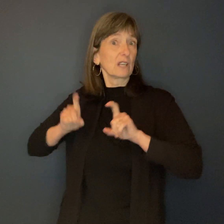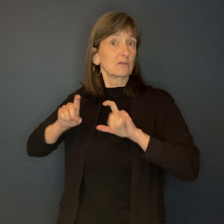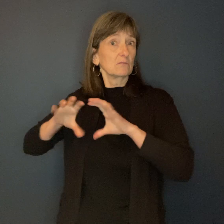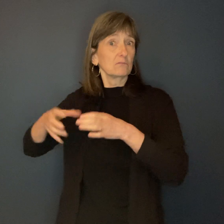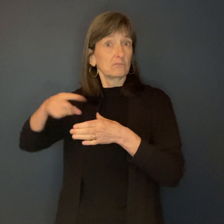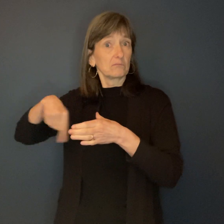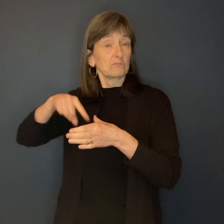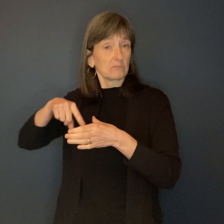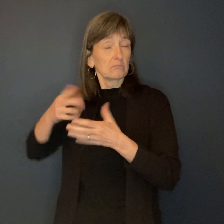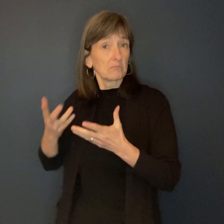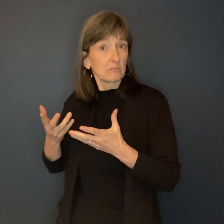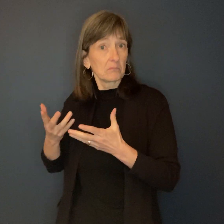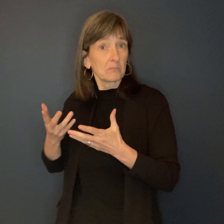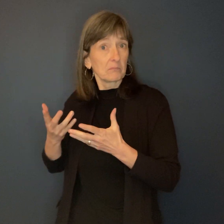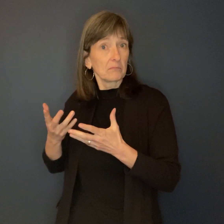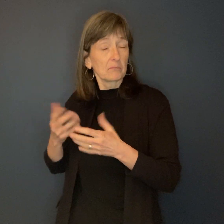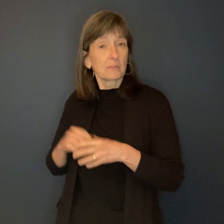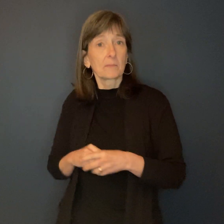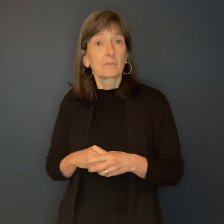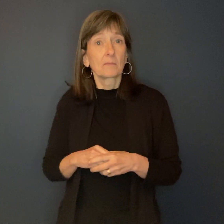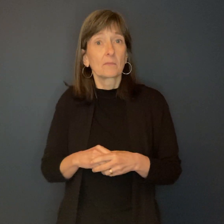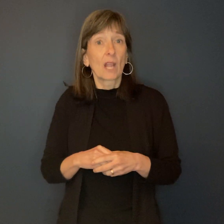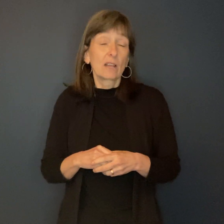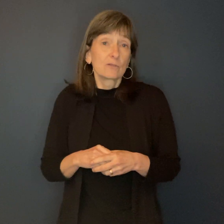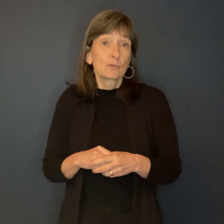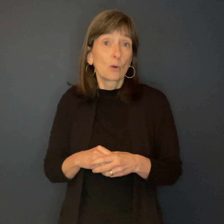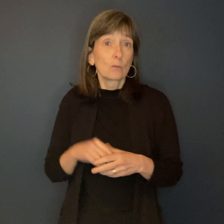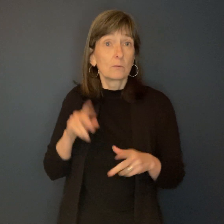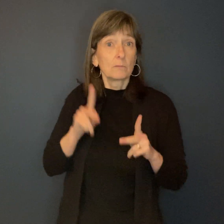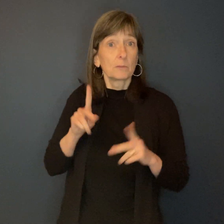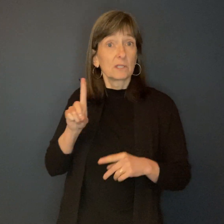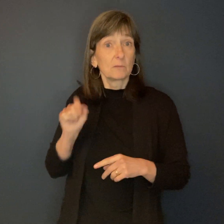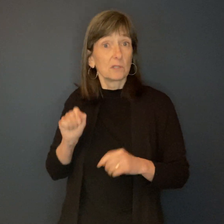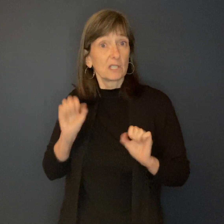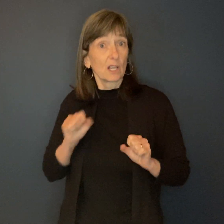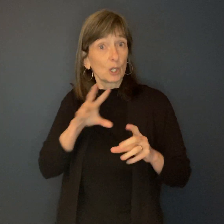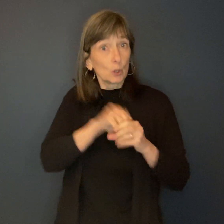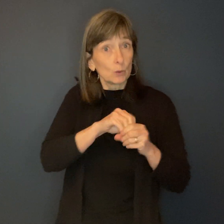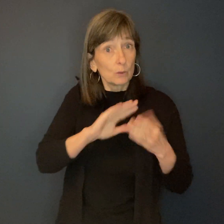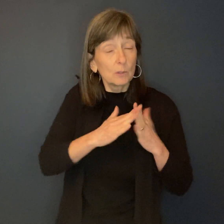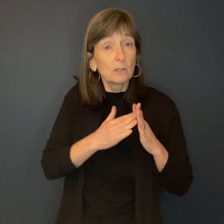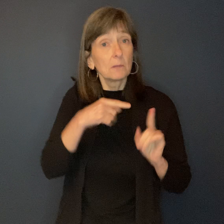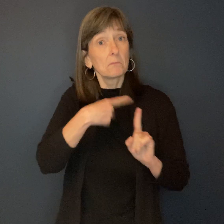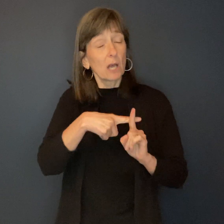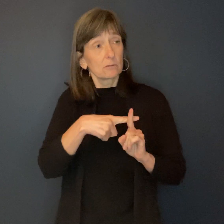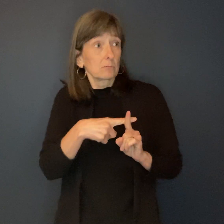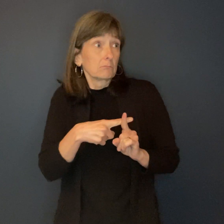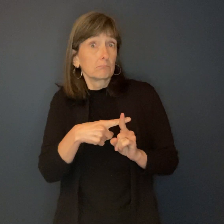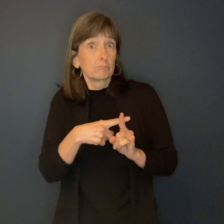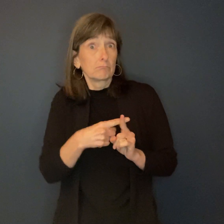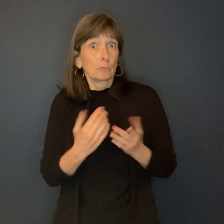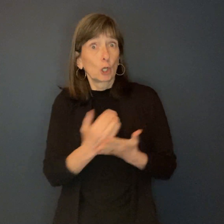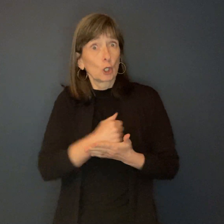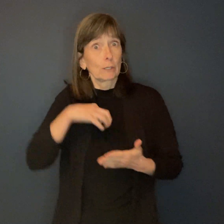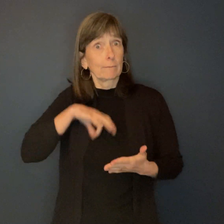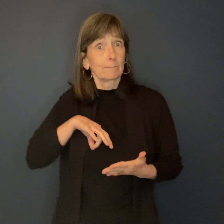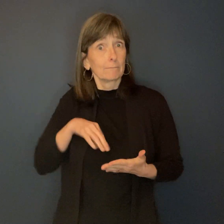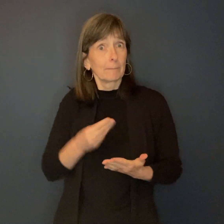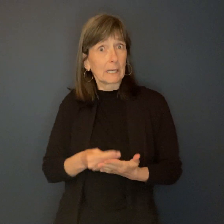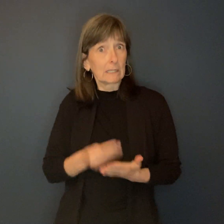and of course to make money. Right. Okay. So you come back to Bay St. George to